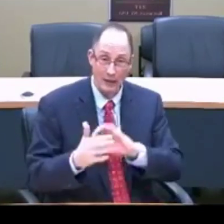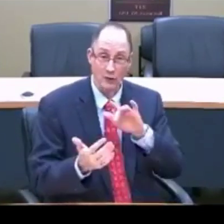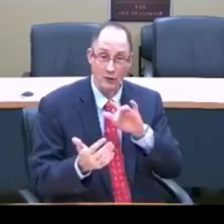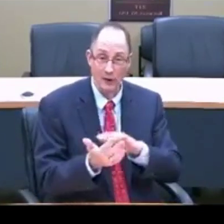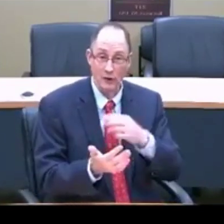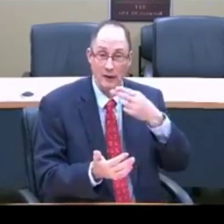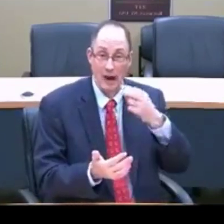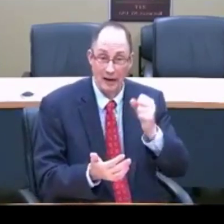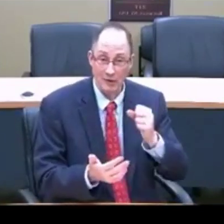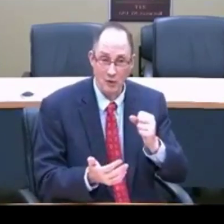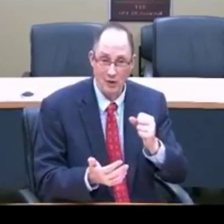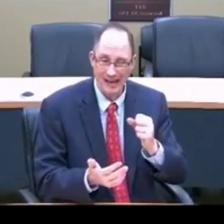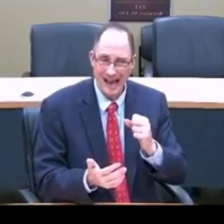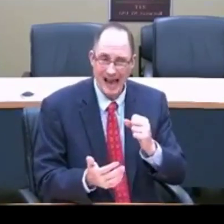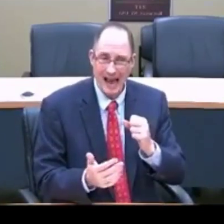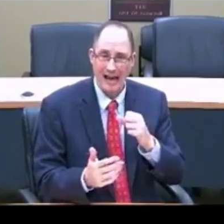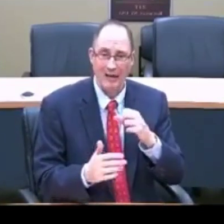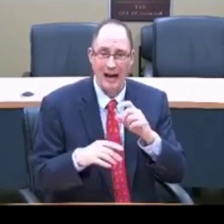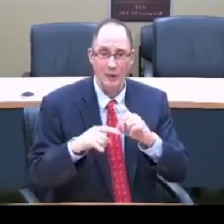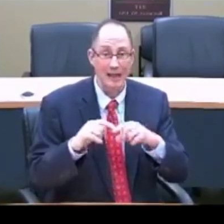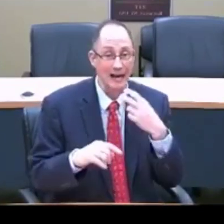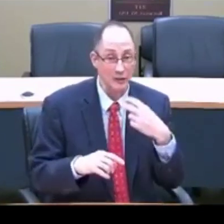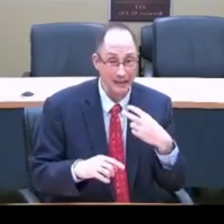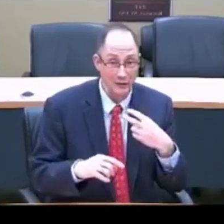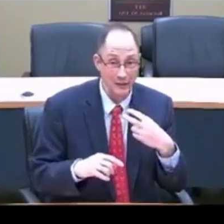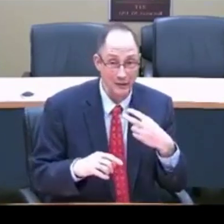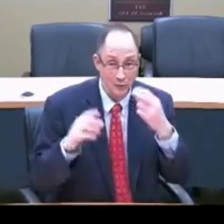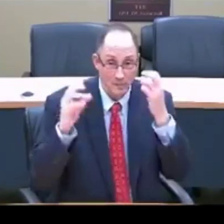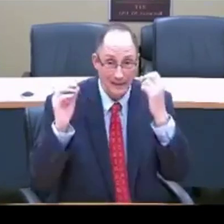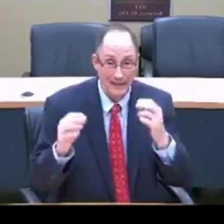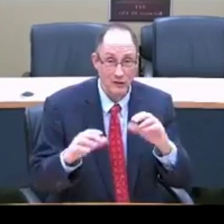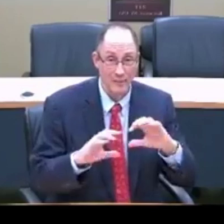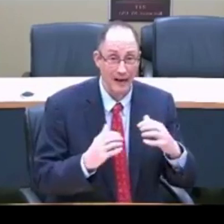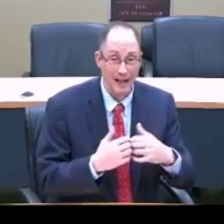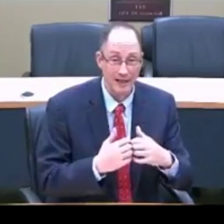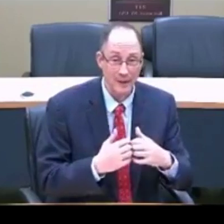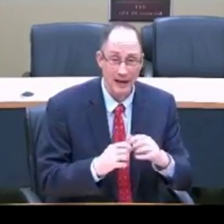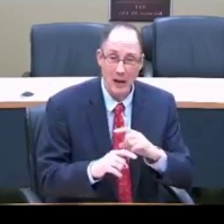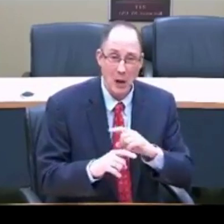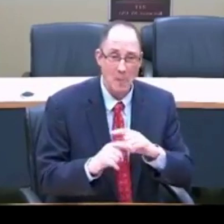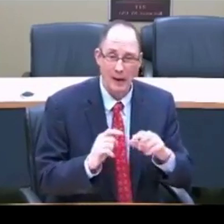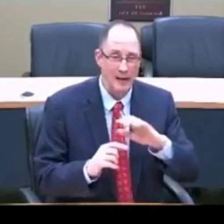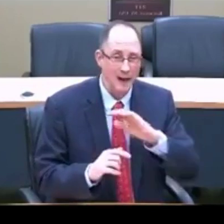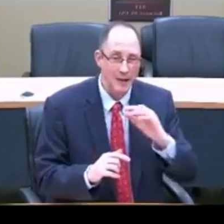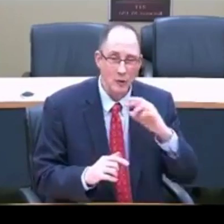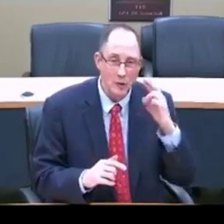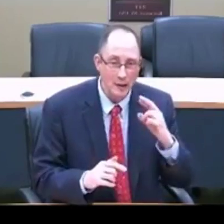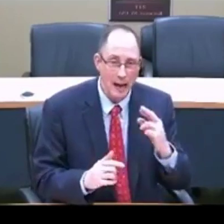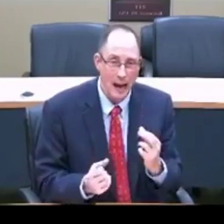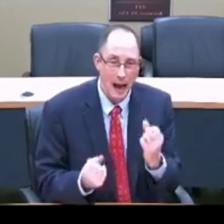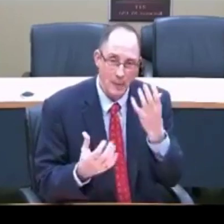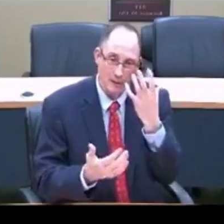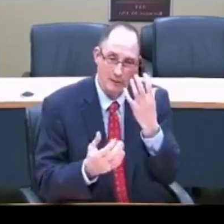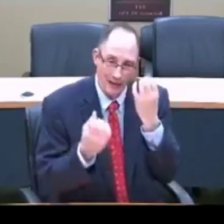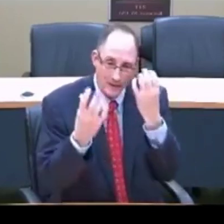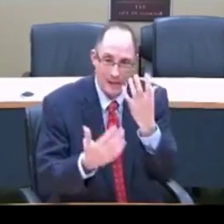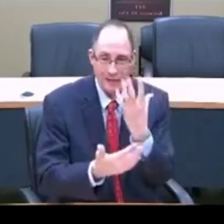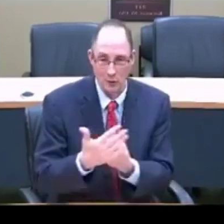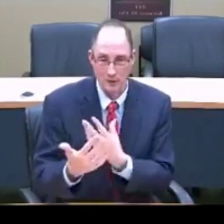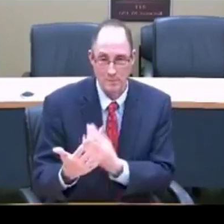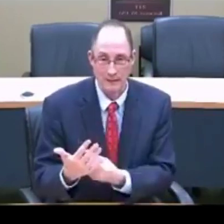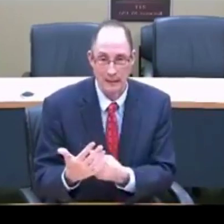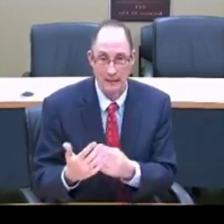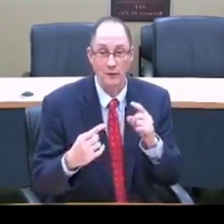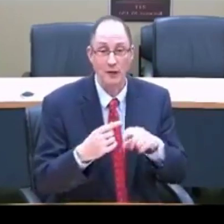elementary, middle, and high school, I relied on speech training with my teacher, my classmate, but I never realized how much information